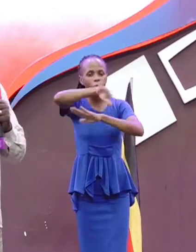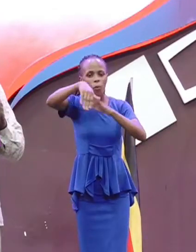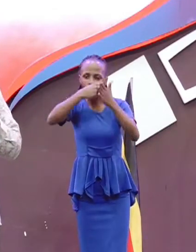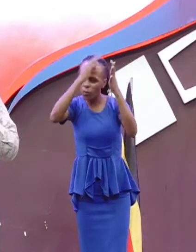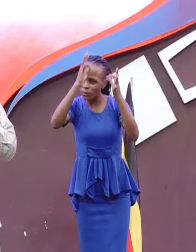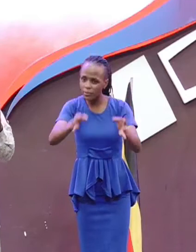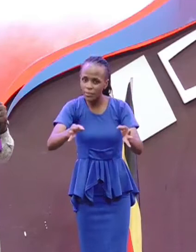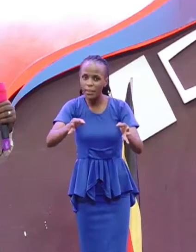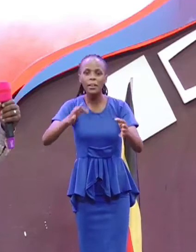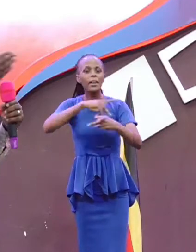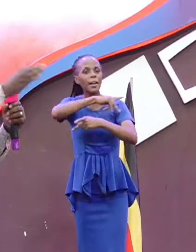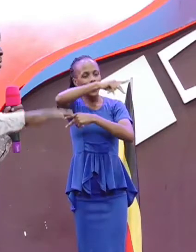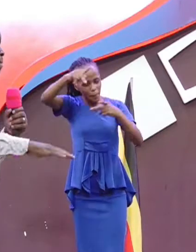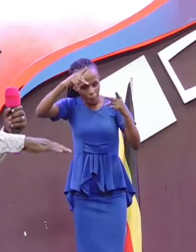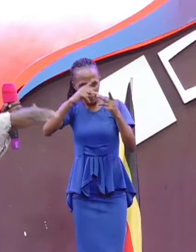them all. He